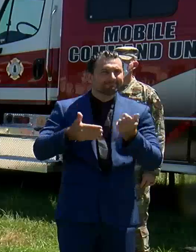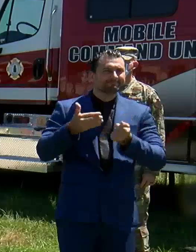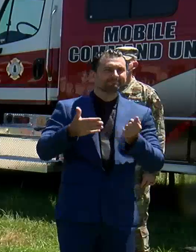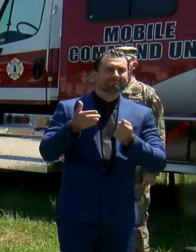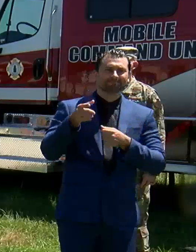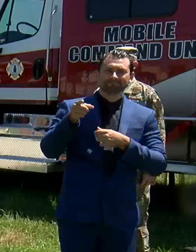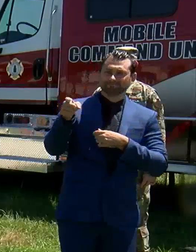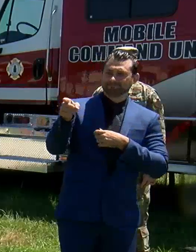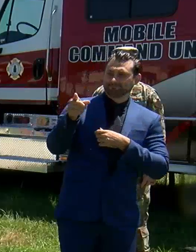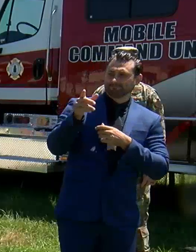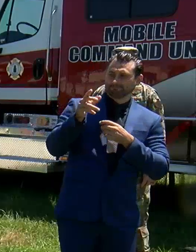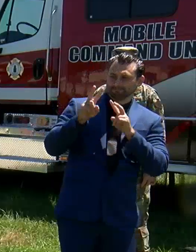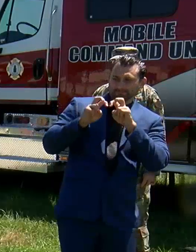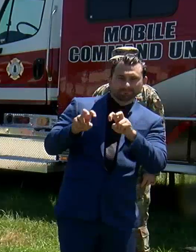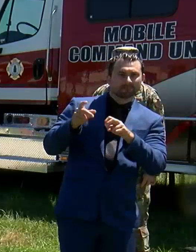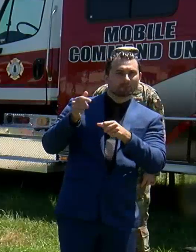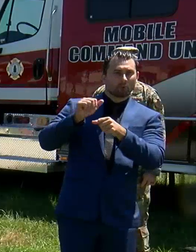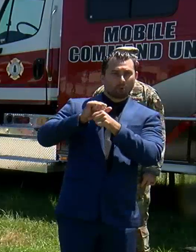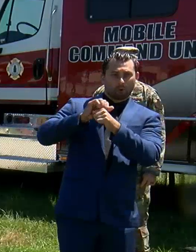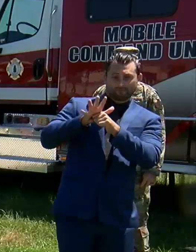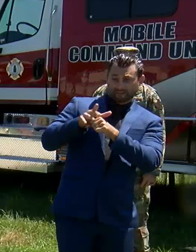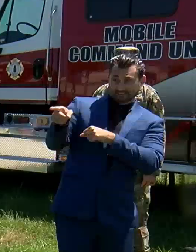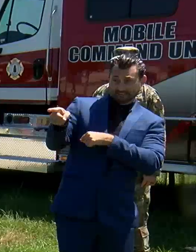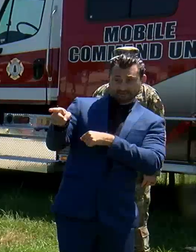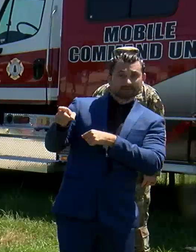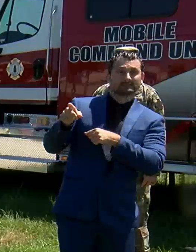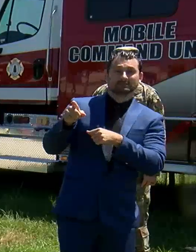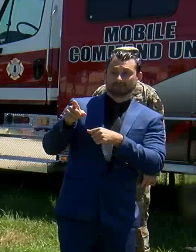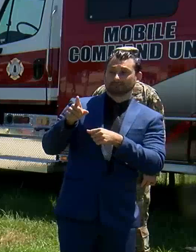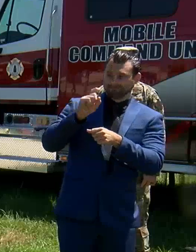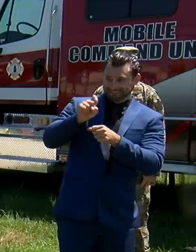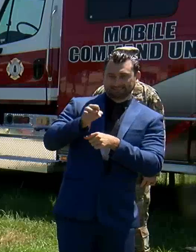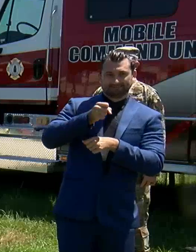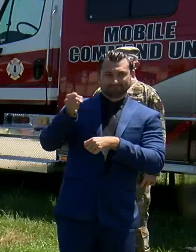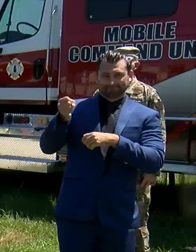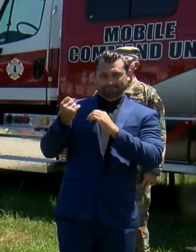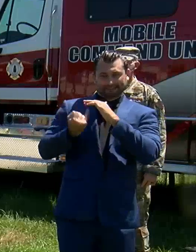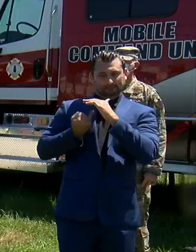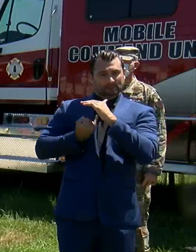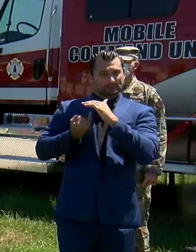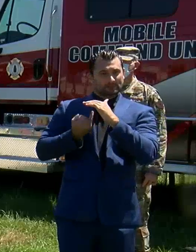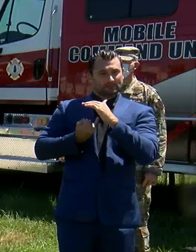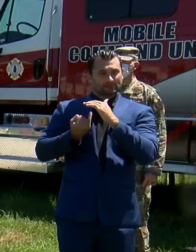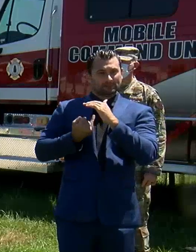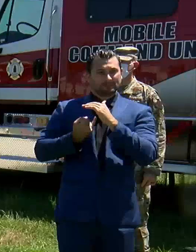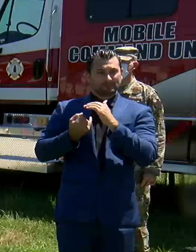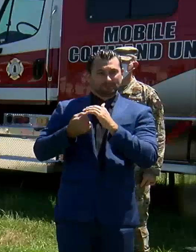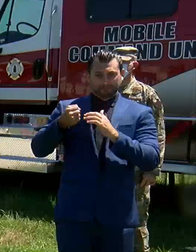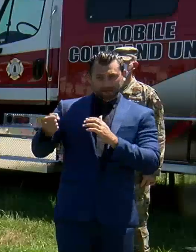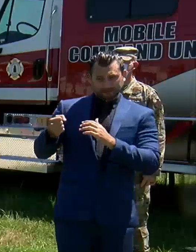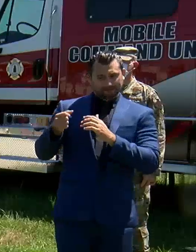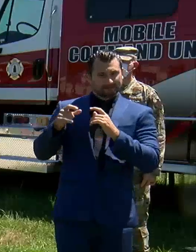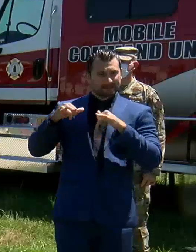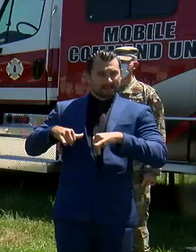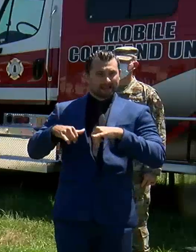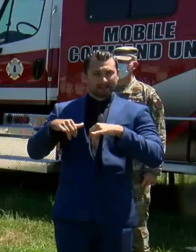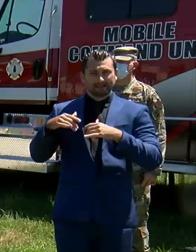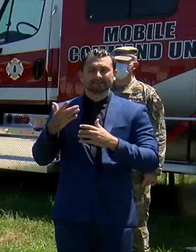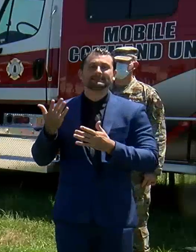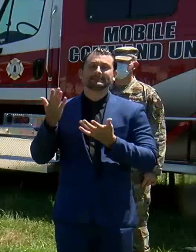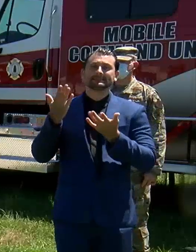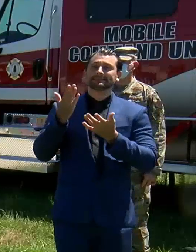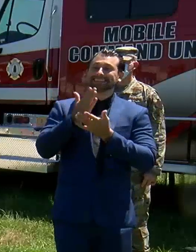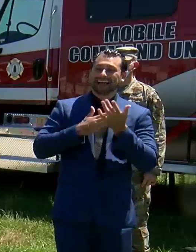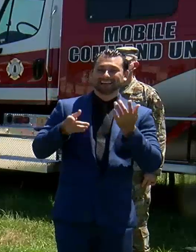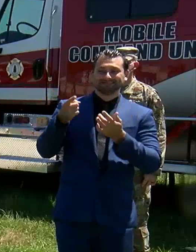to isolate and care for the patients. We do have some facilities that have isolation, negative pressure rooms,